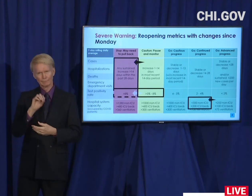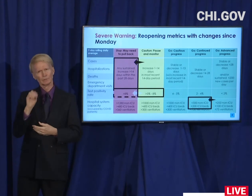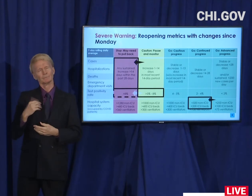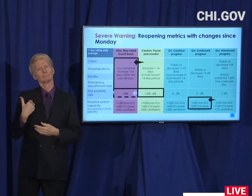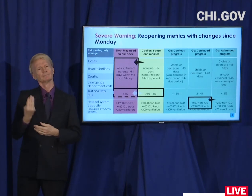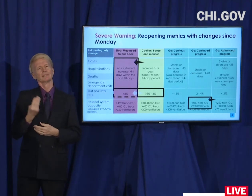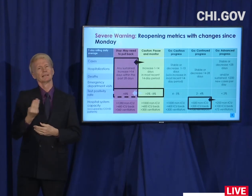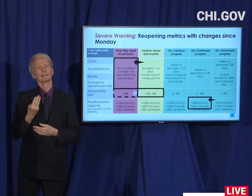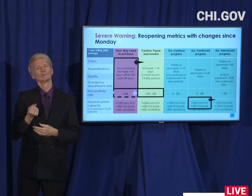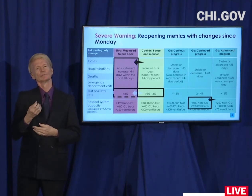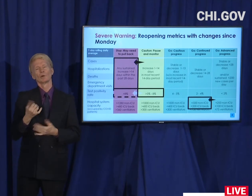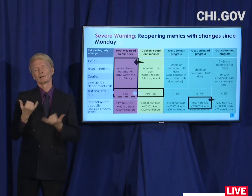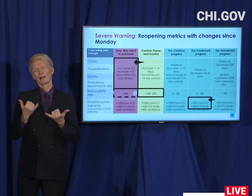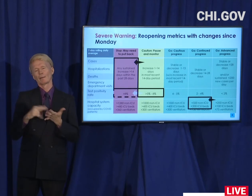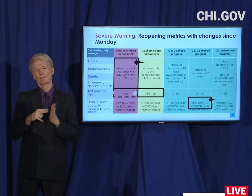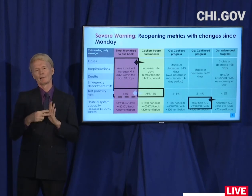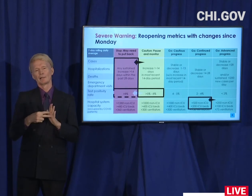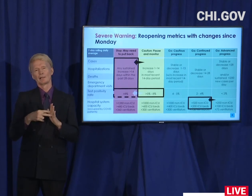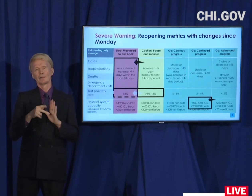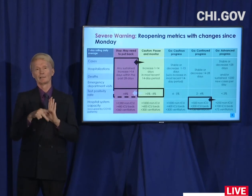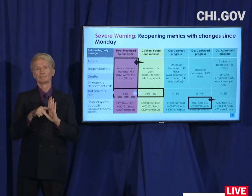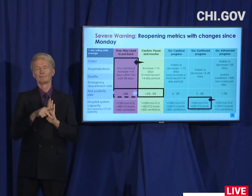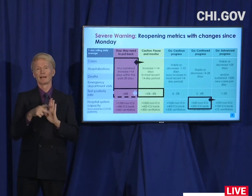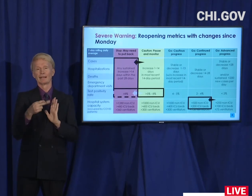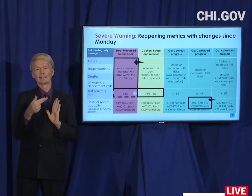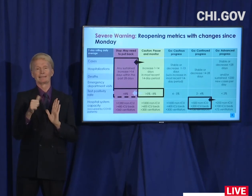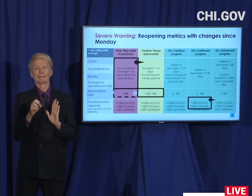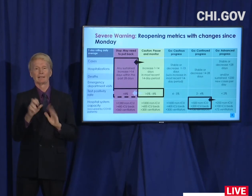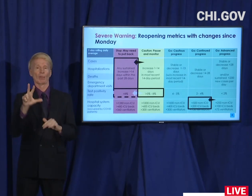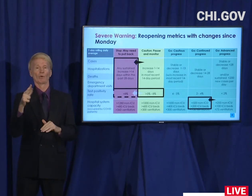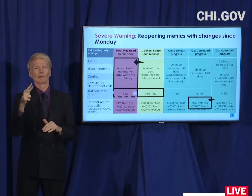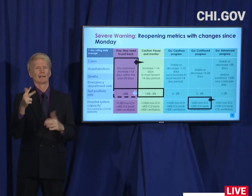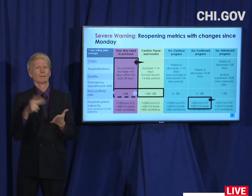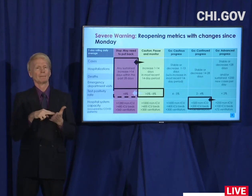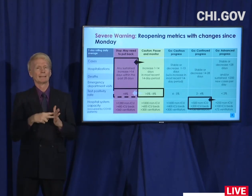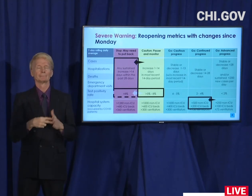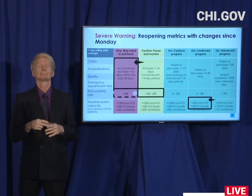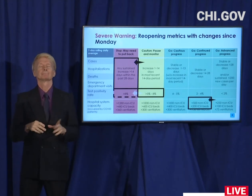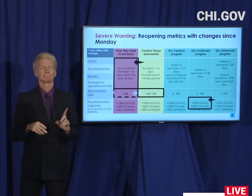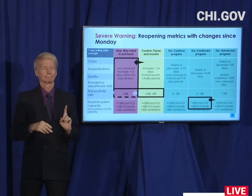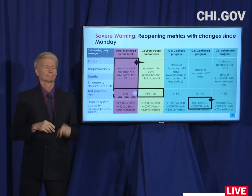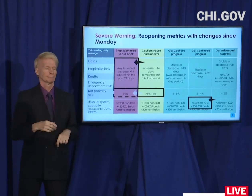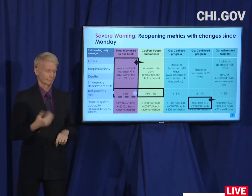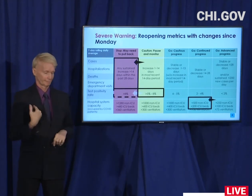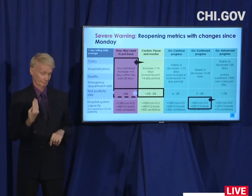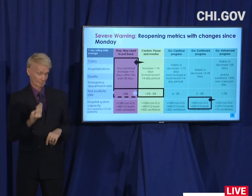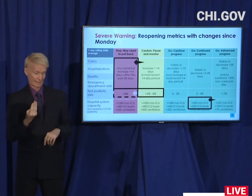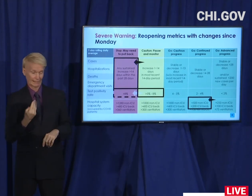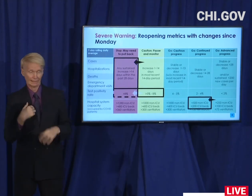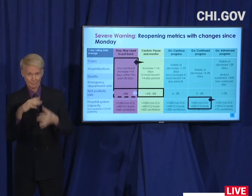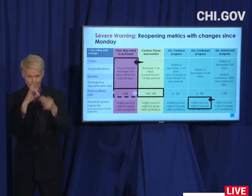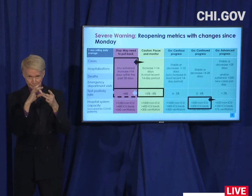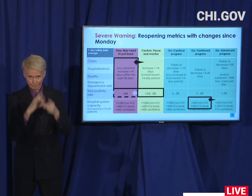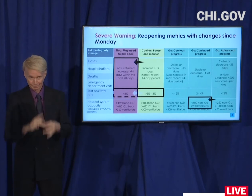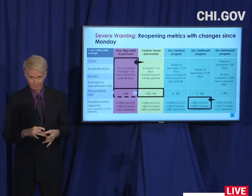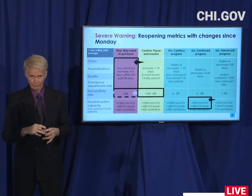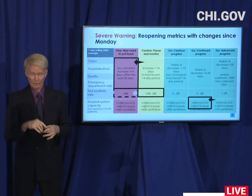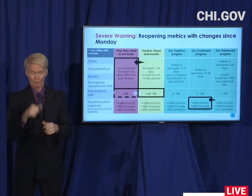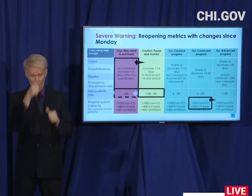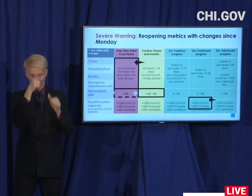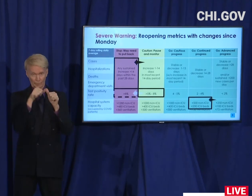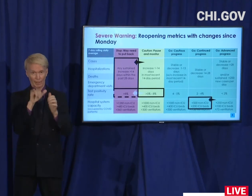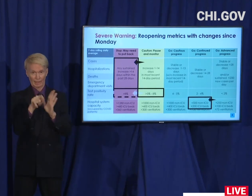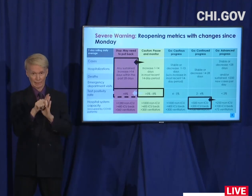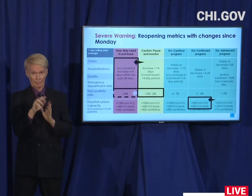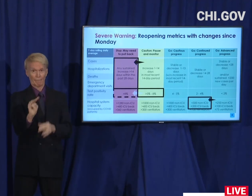metric that you would roll back to phase 3? So specifically on Monday, what I was referencing was that we were actually still in the yellow zone